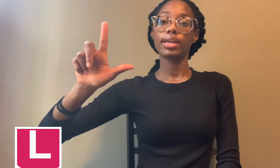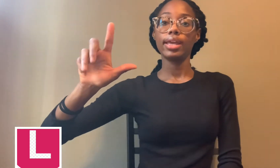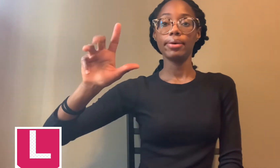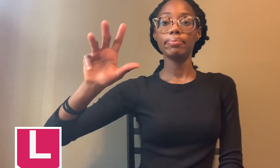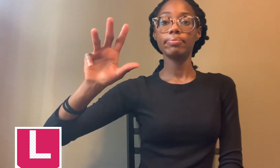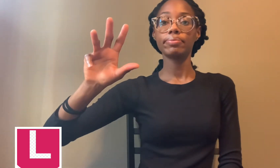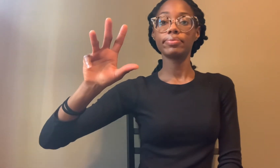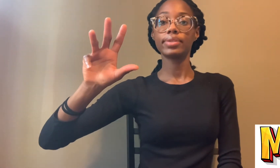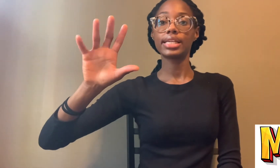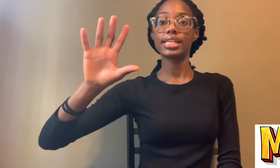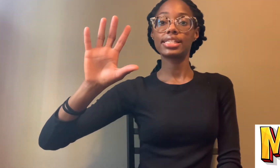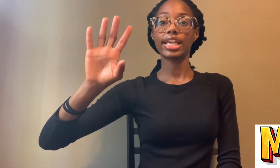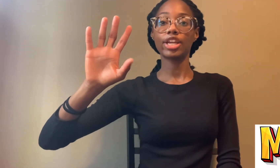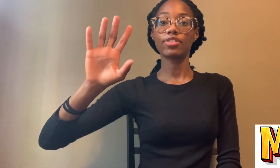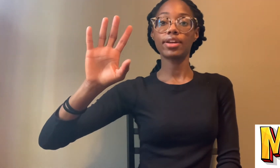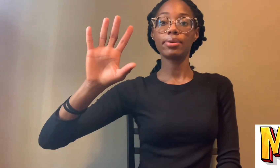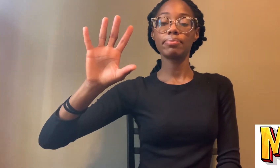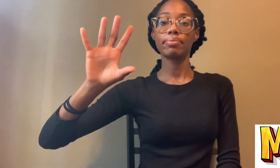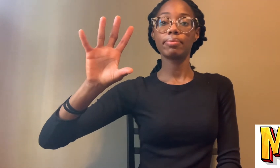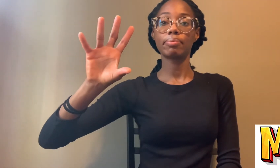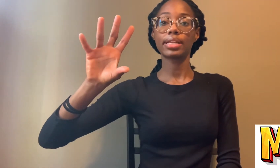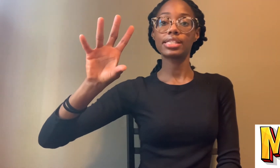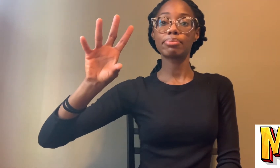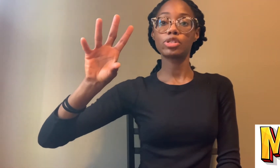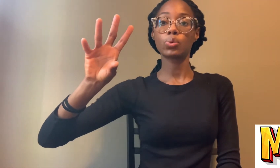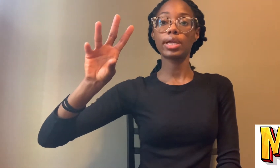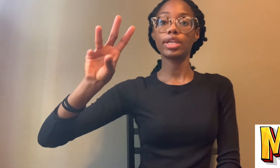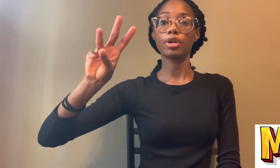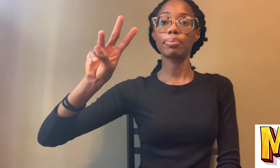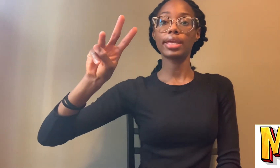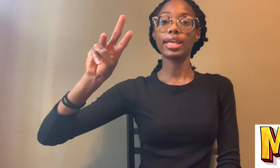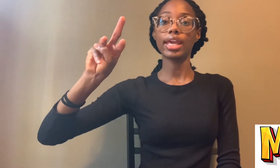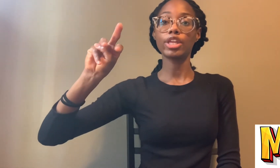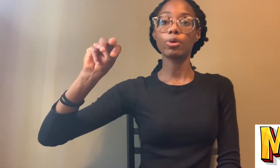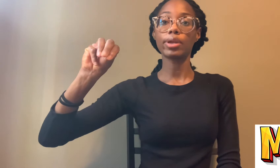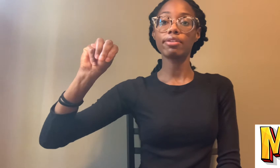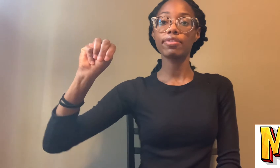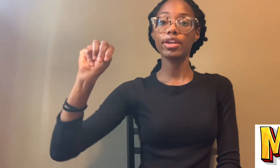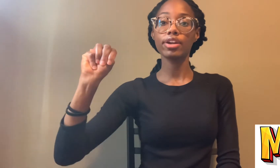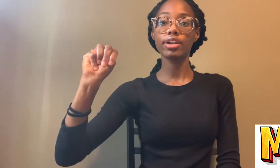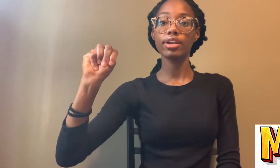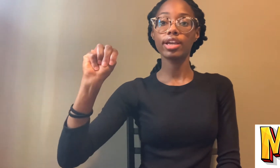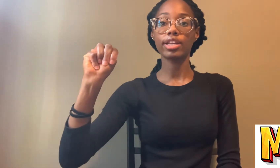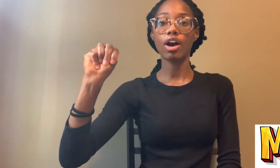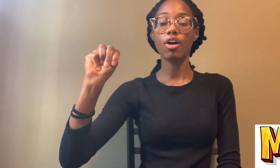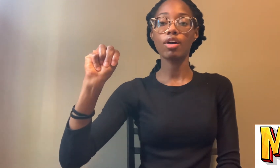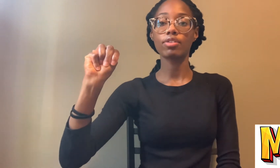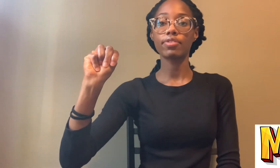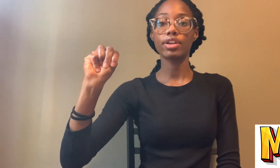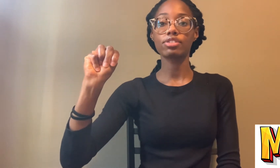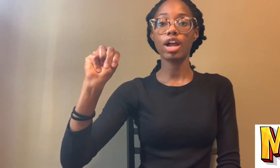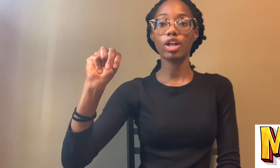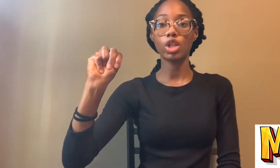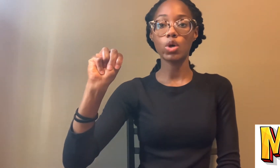M, take your thumb, place it between your pinky and your ring finger, and all other fingers are